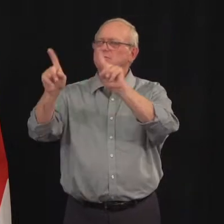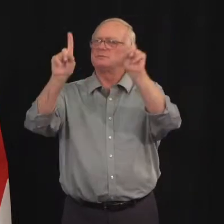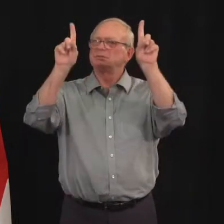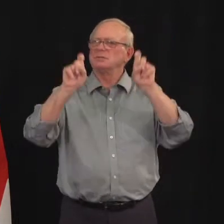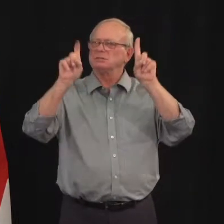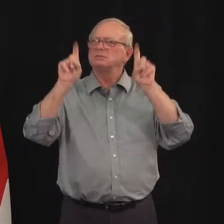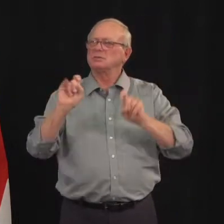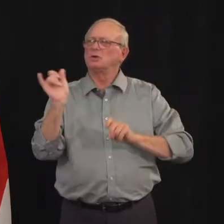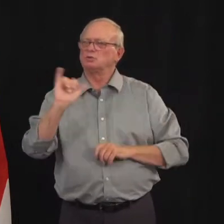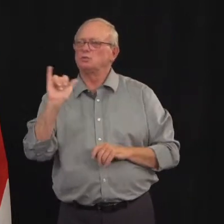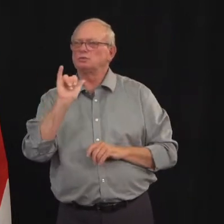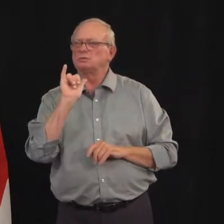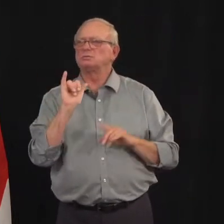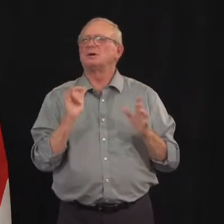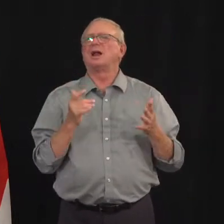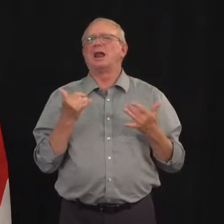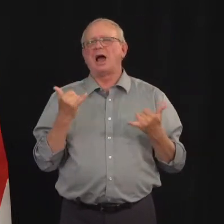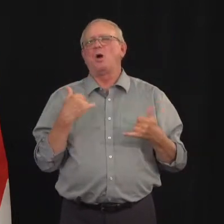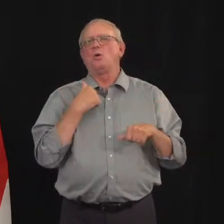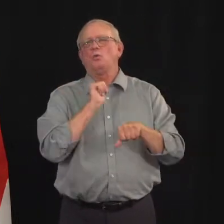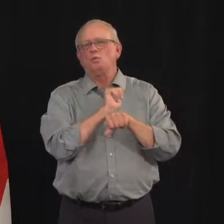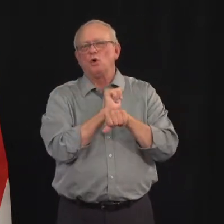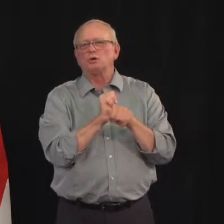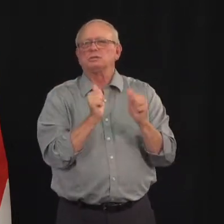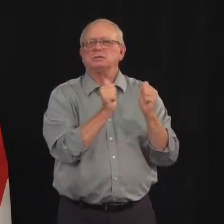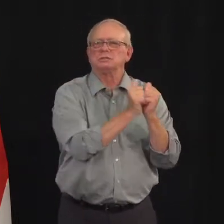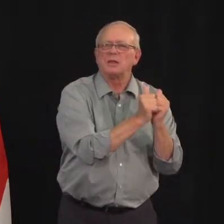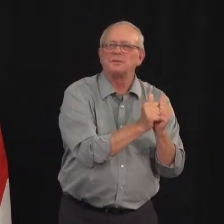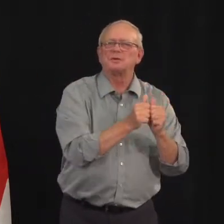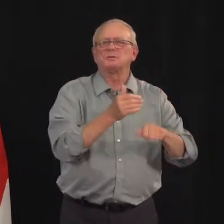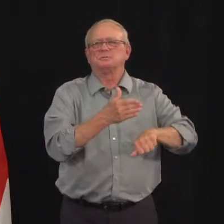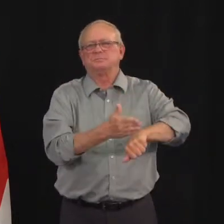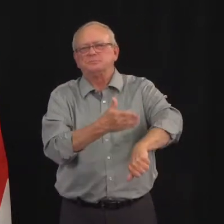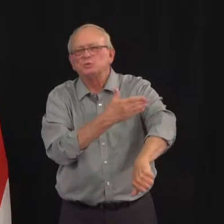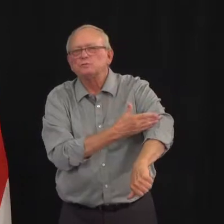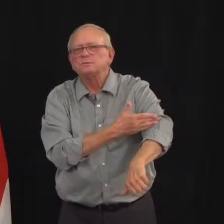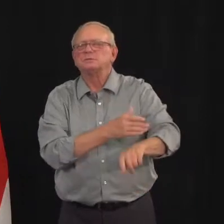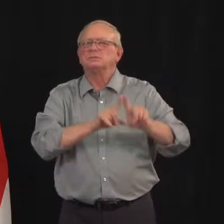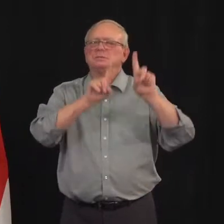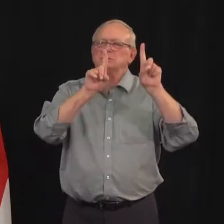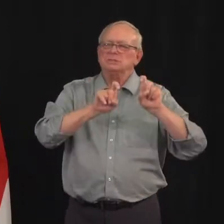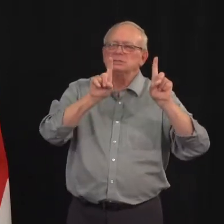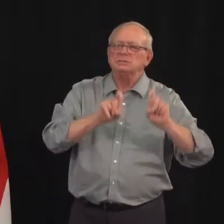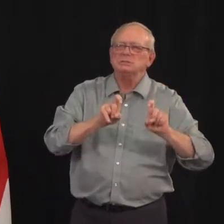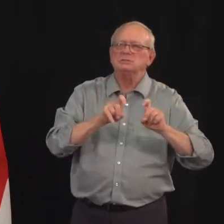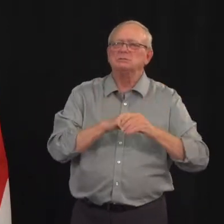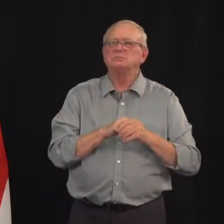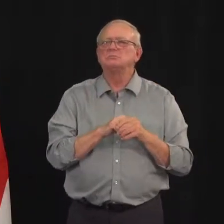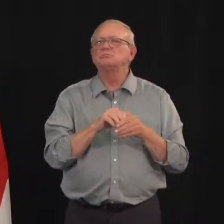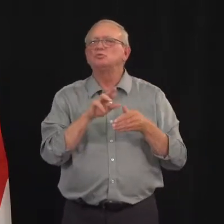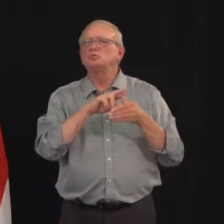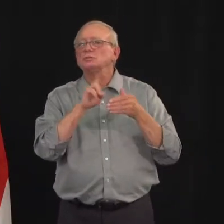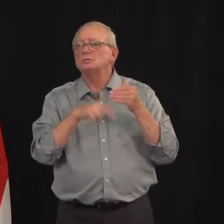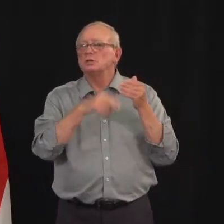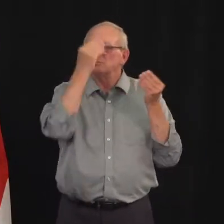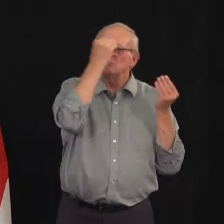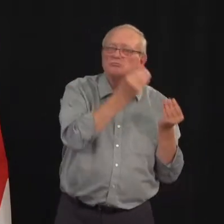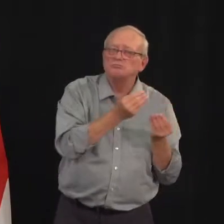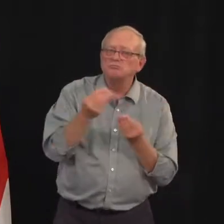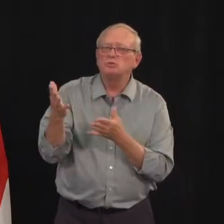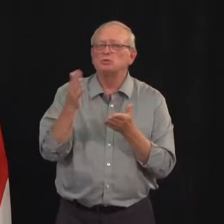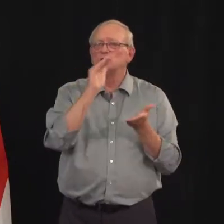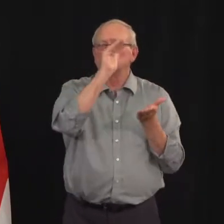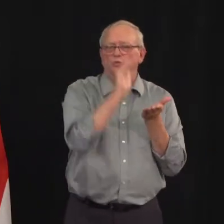to testing and shorten that turnaround time. But testing is only one aspect of our health system, and we are